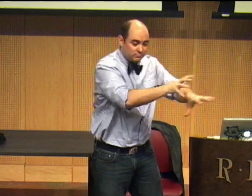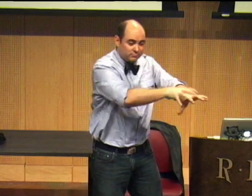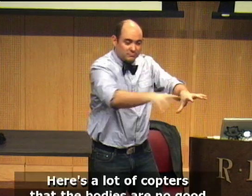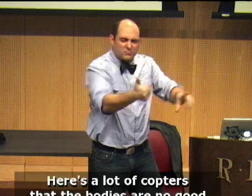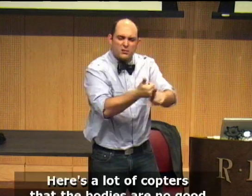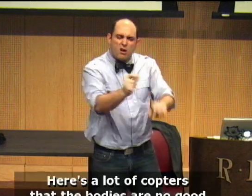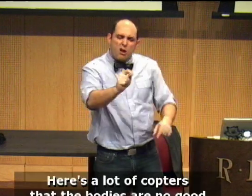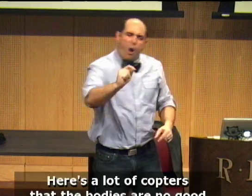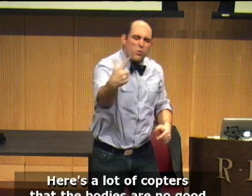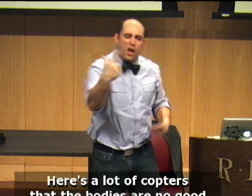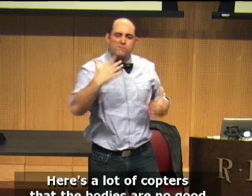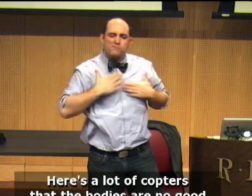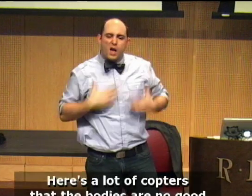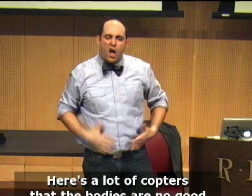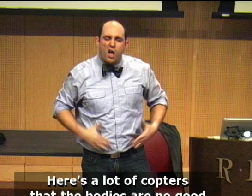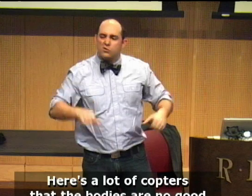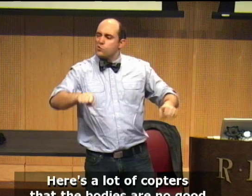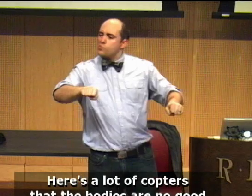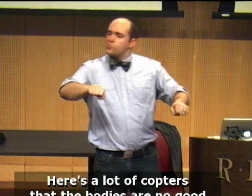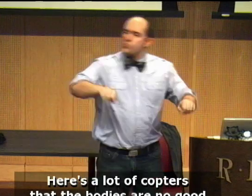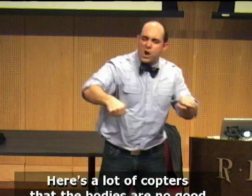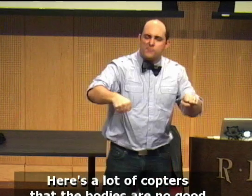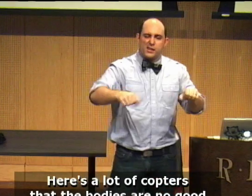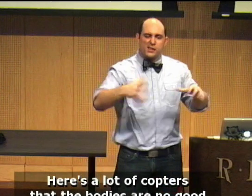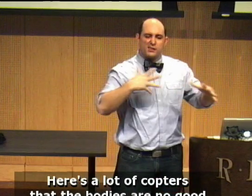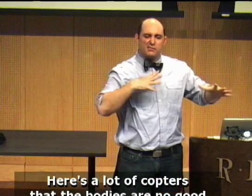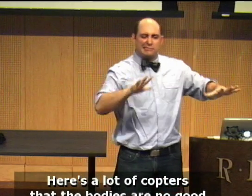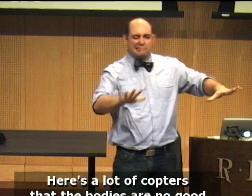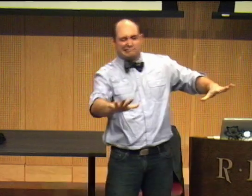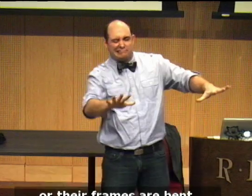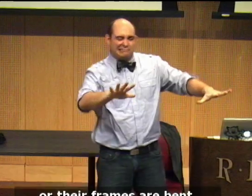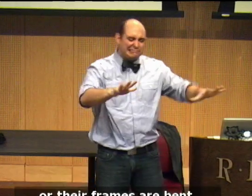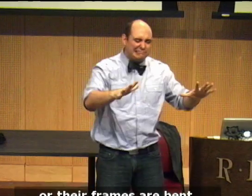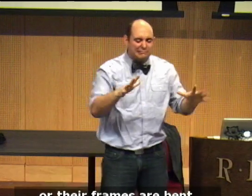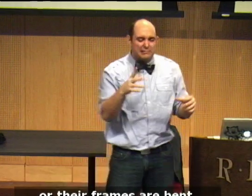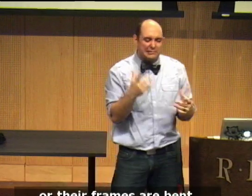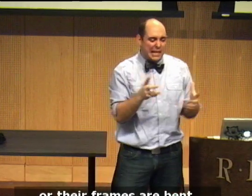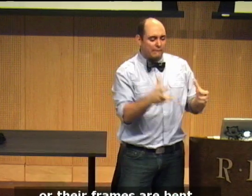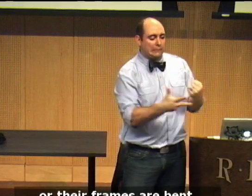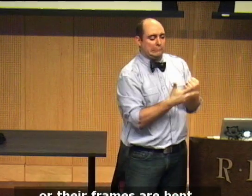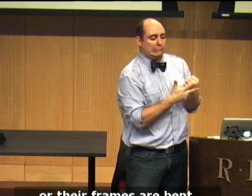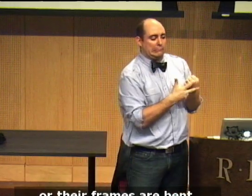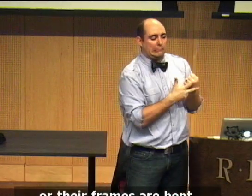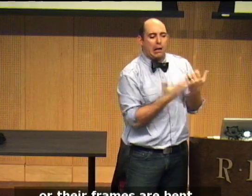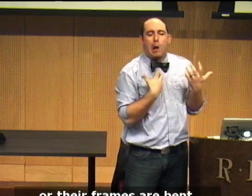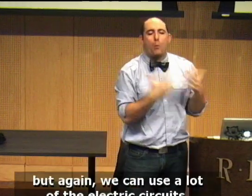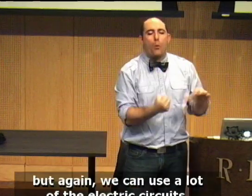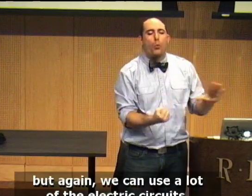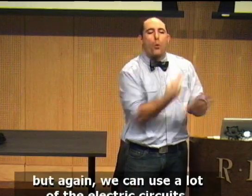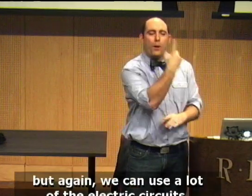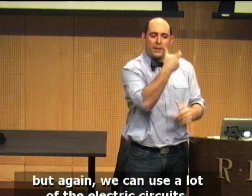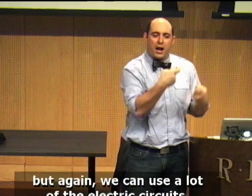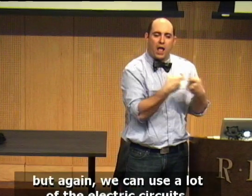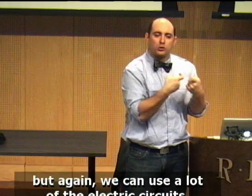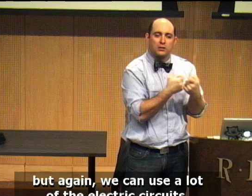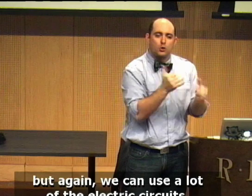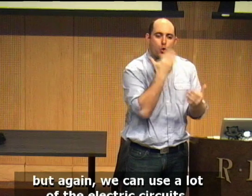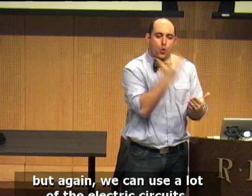Here's a lot of copters that the bodies are no good or their frames are bent. But again, we can use a lot